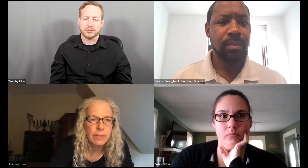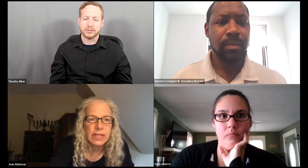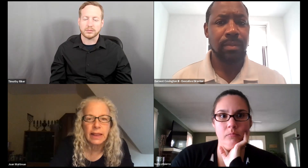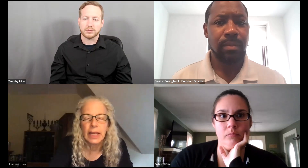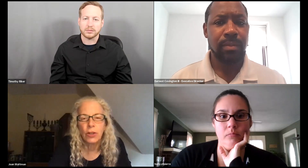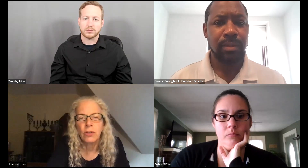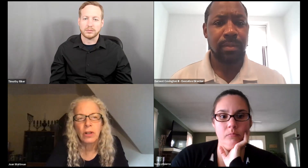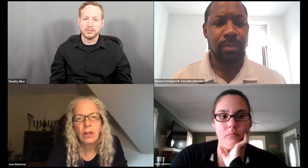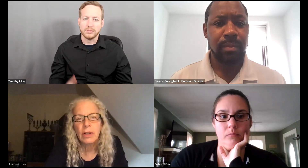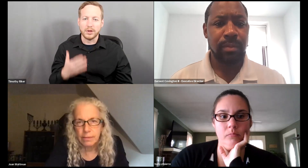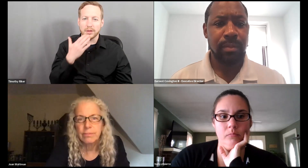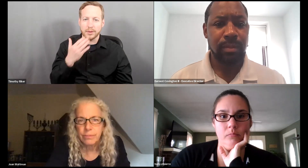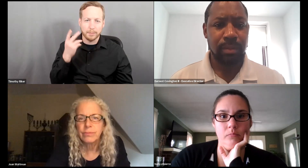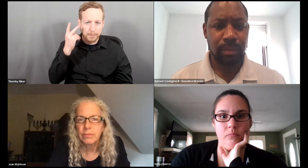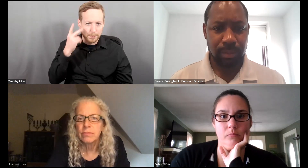Tim saying thank you.